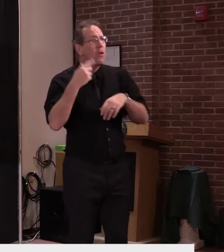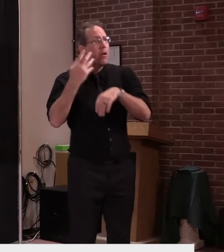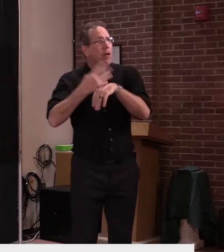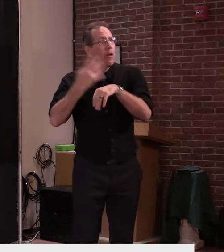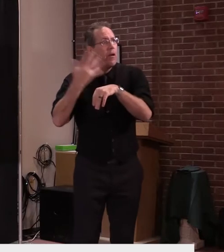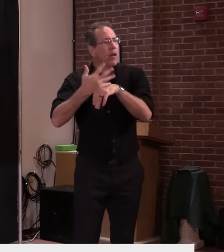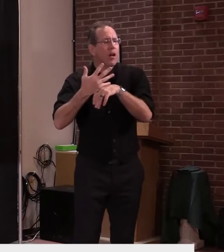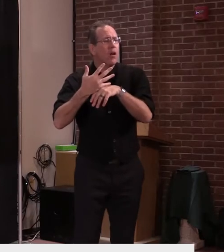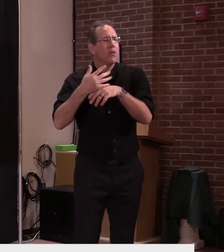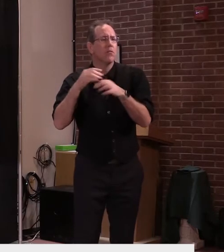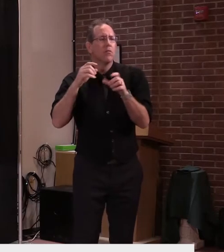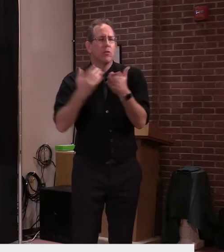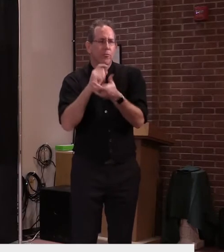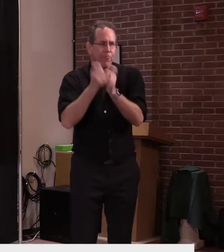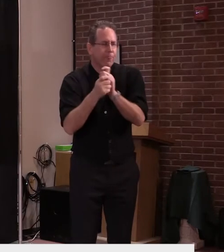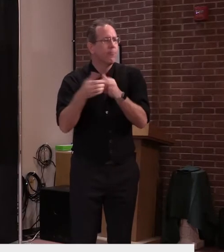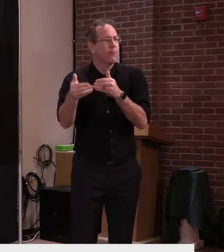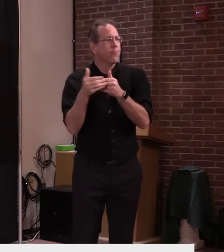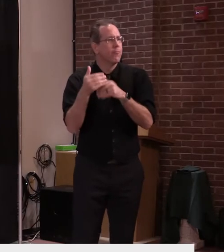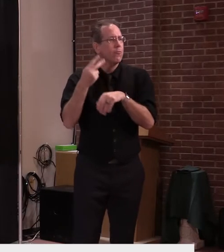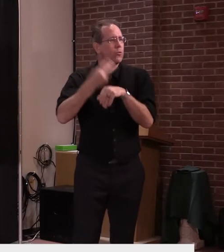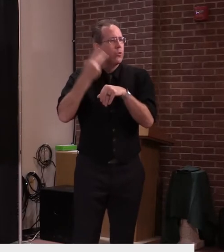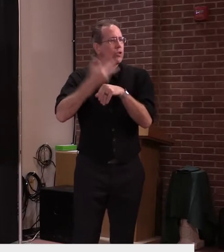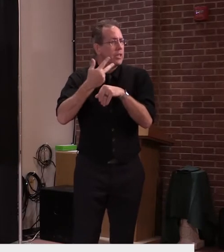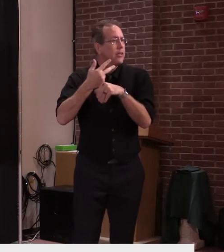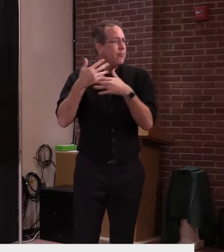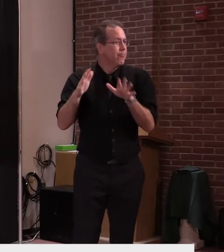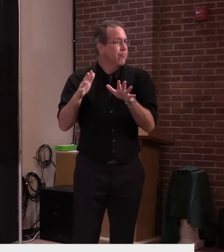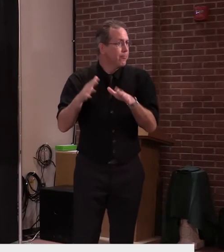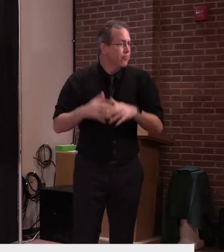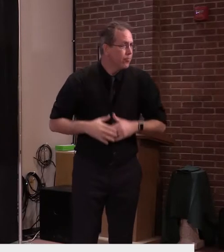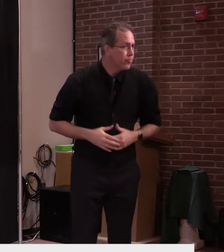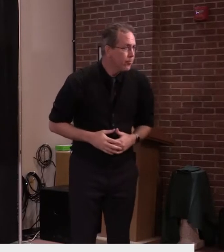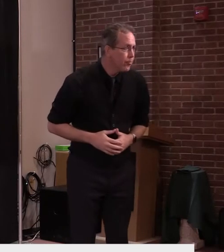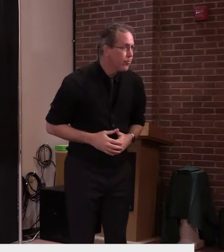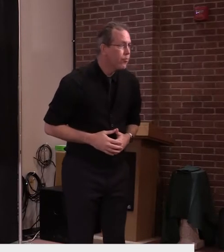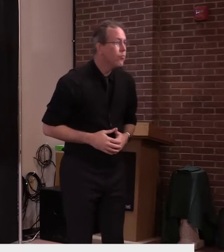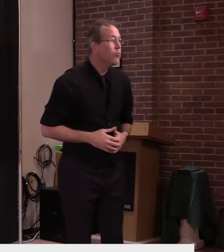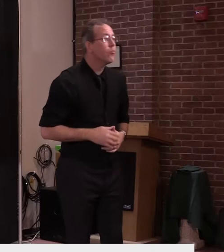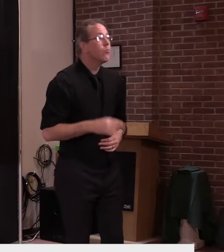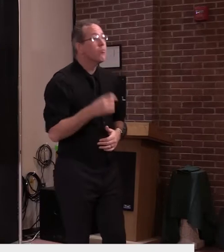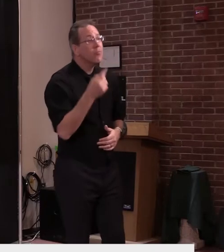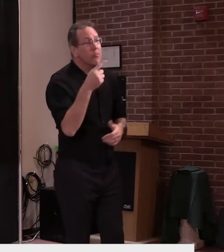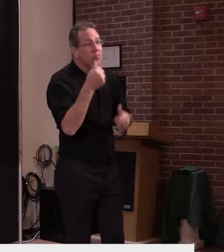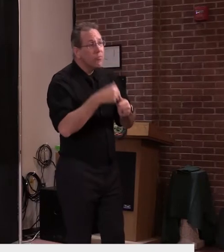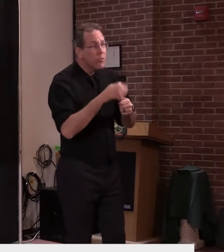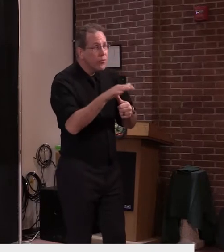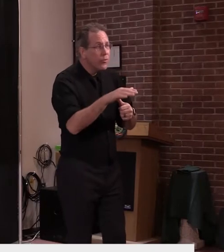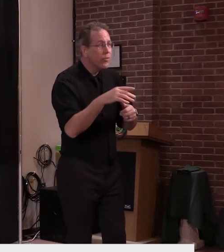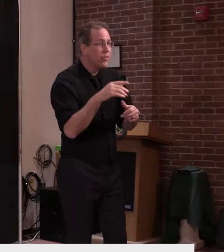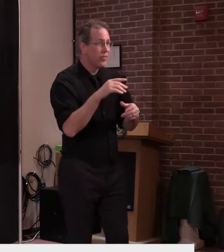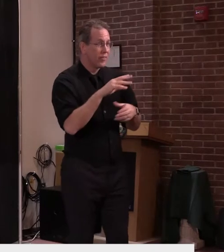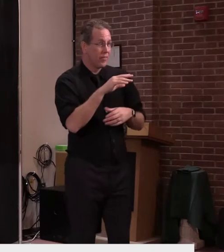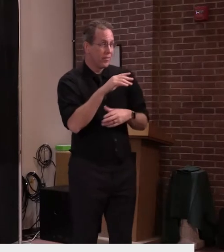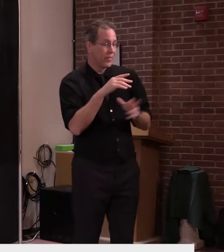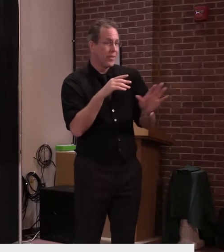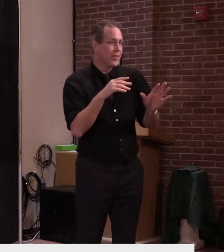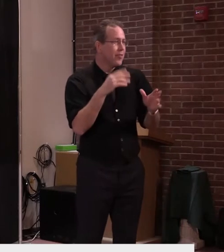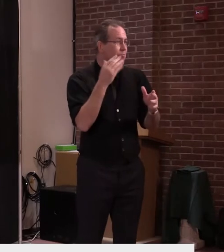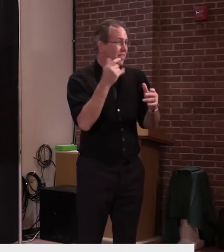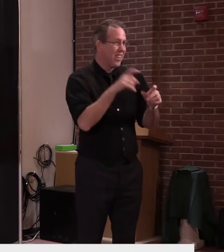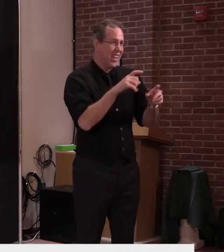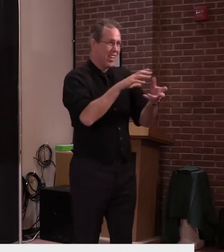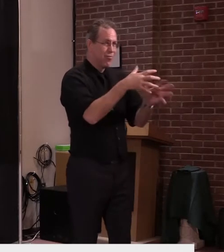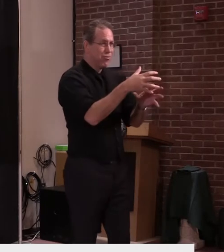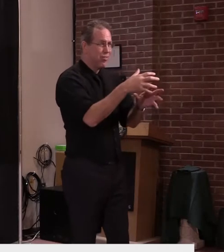tests. In addition, because of the glitch, 40,000 lab results were delayed in being reported to the